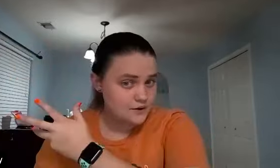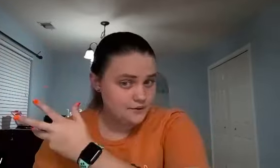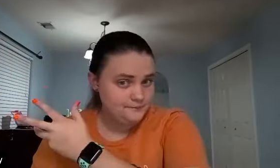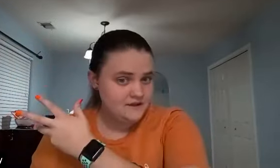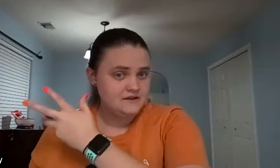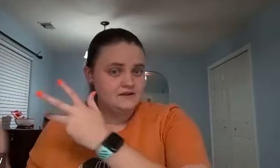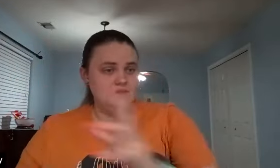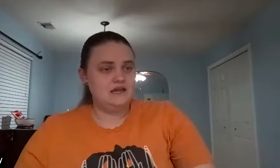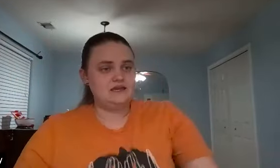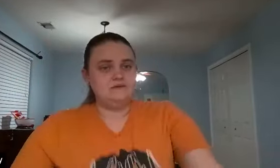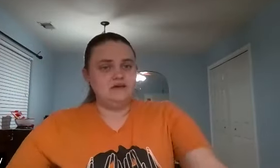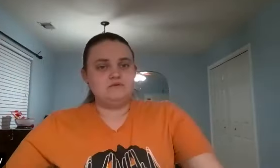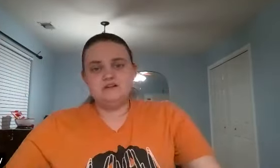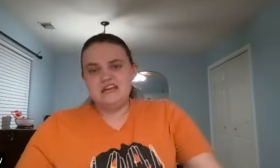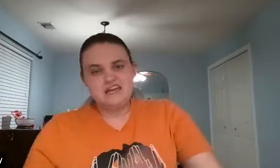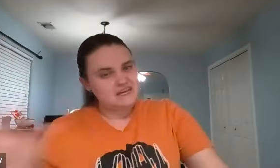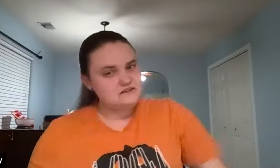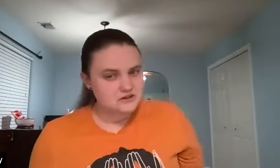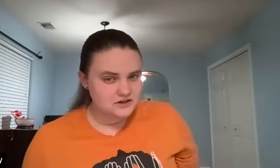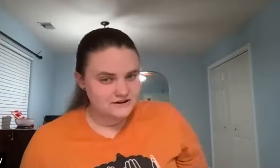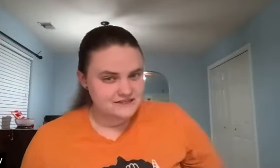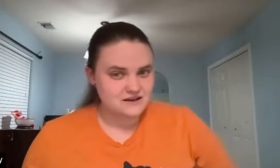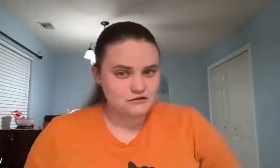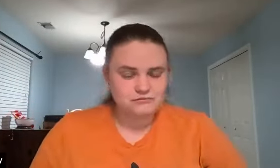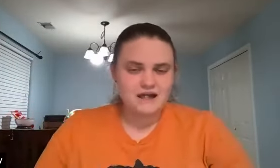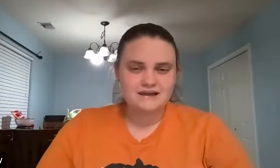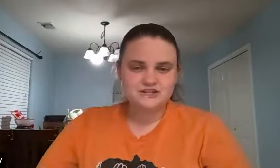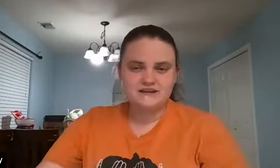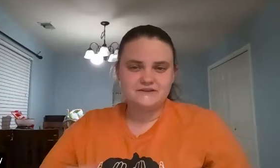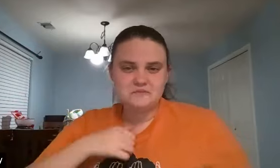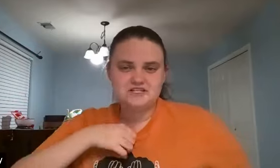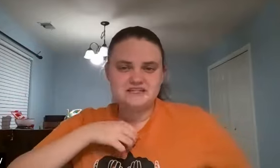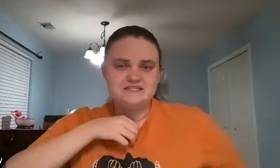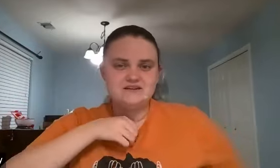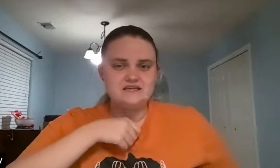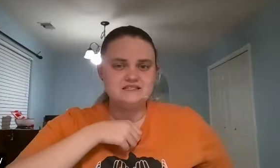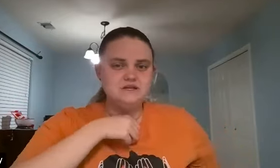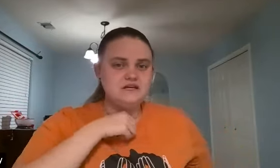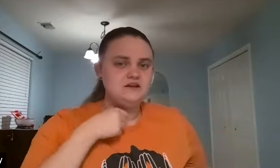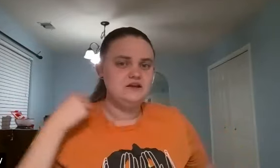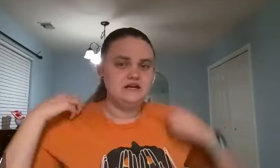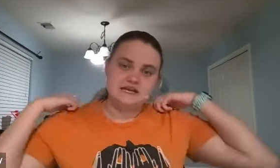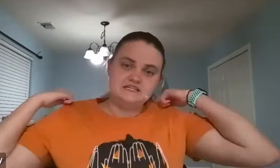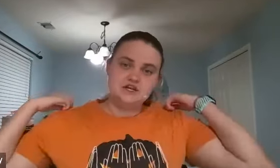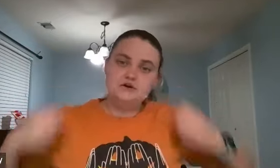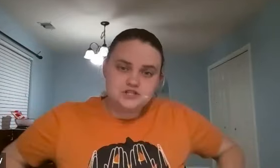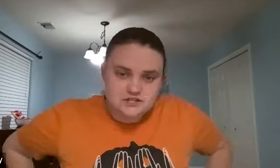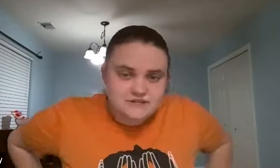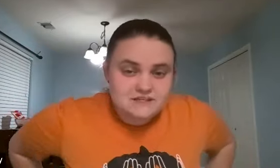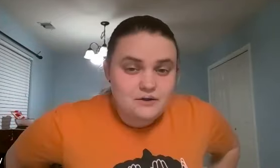know? It can be really anything you're curious of. I try to very much leave this class to be, it is a no judgment